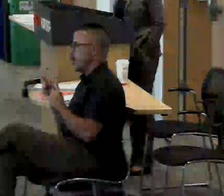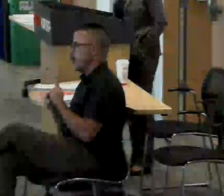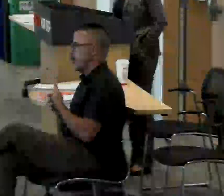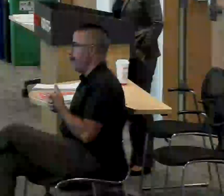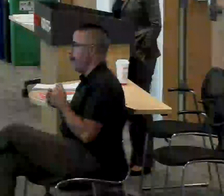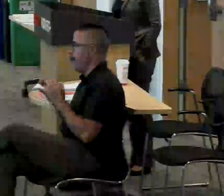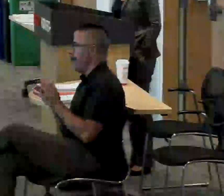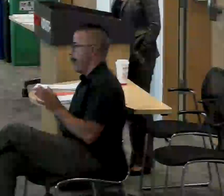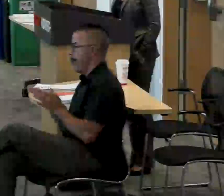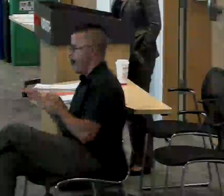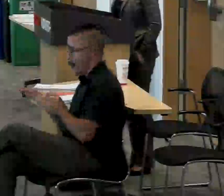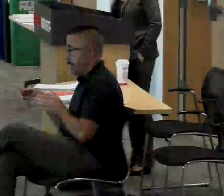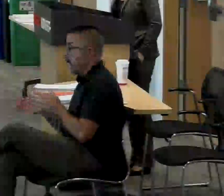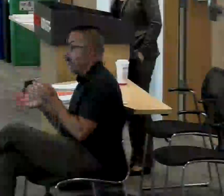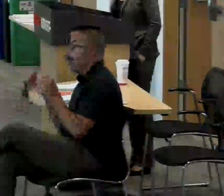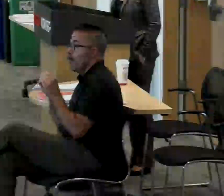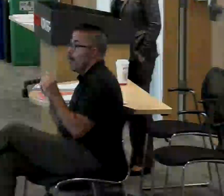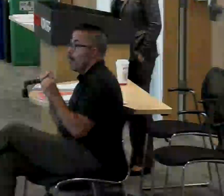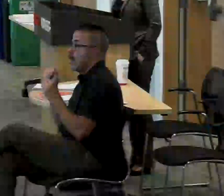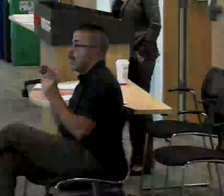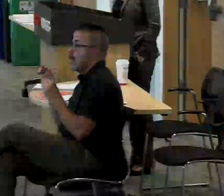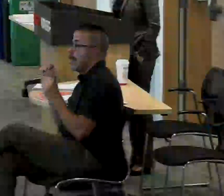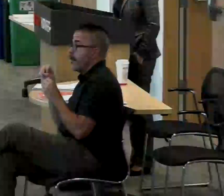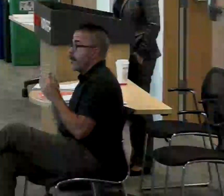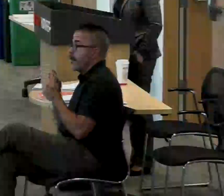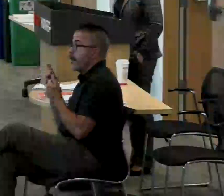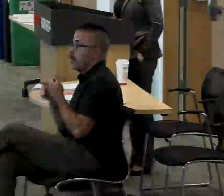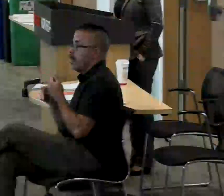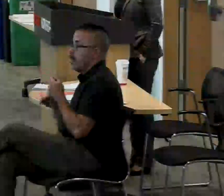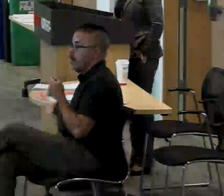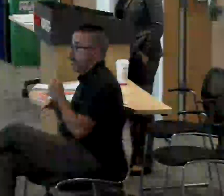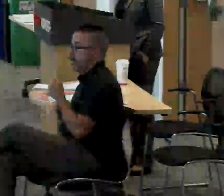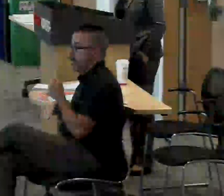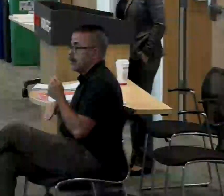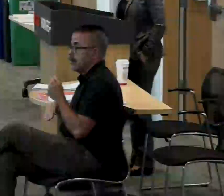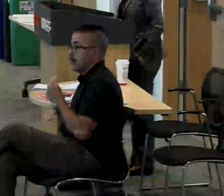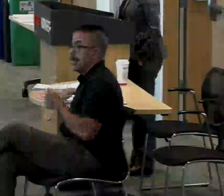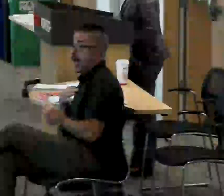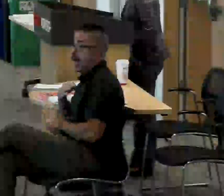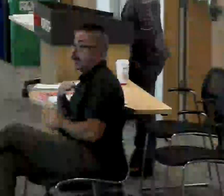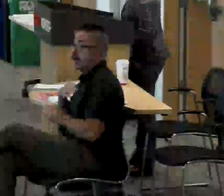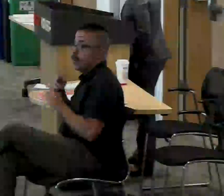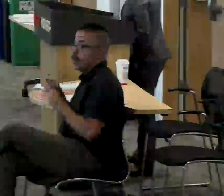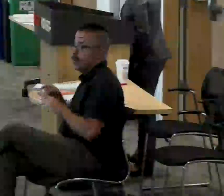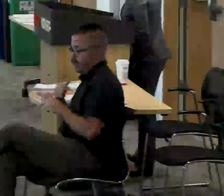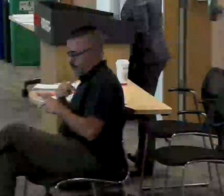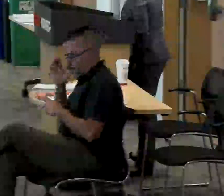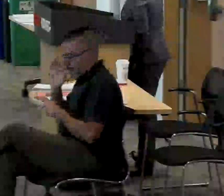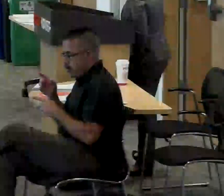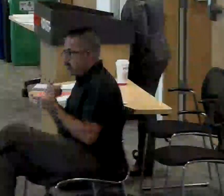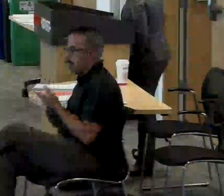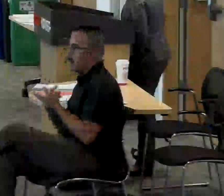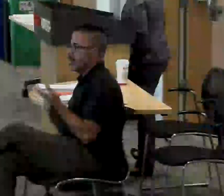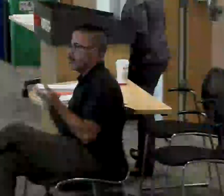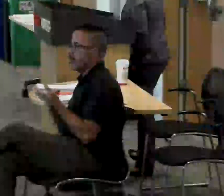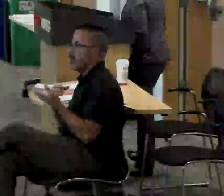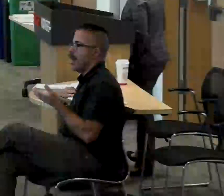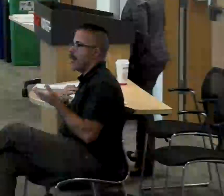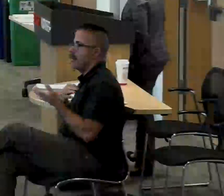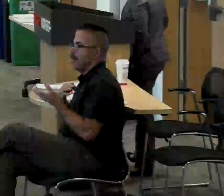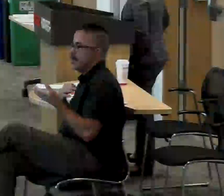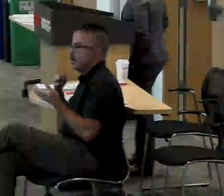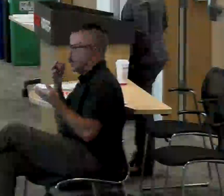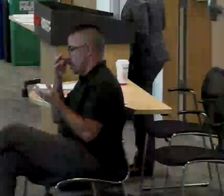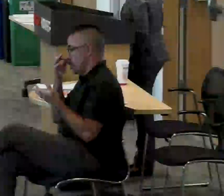Okay, so some more ABLE program basics. An eligible person, which I'll talk about eligibility shortly, an eligible